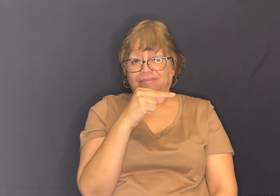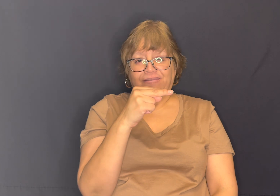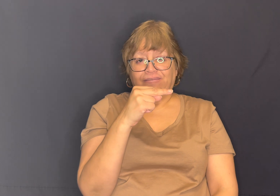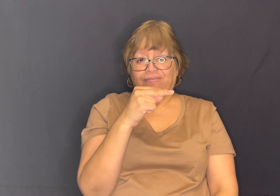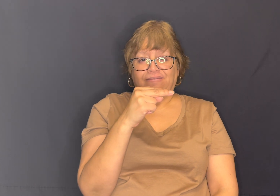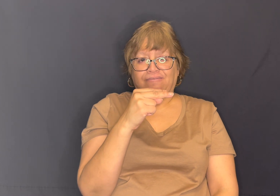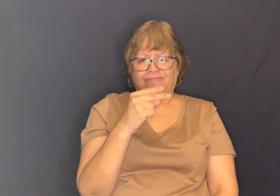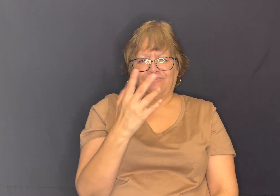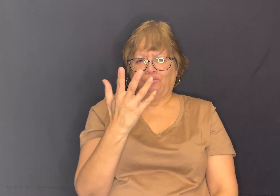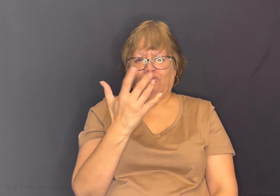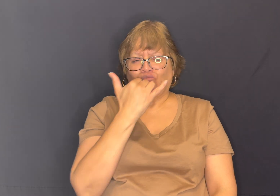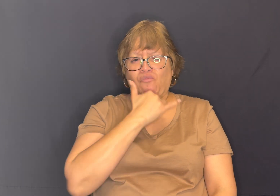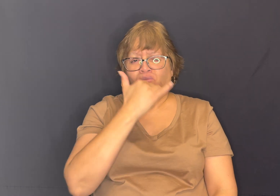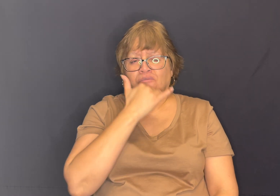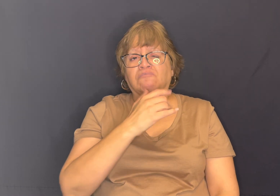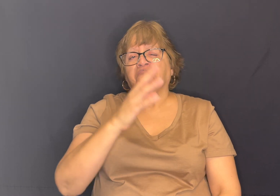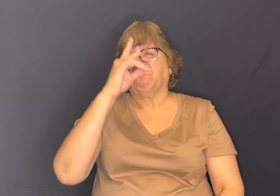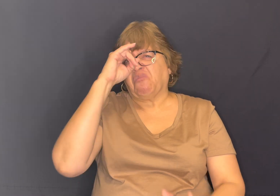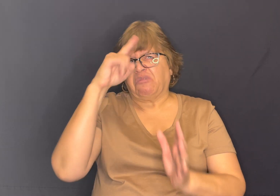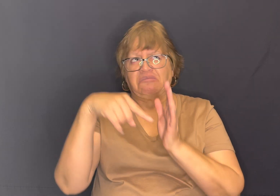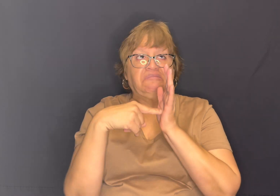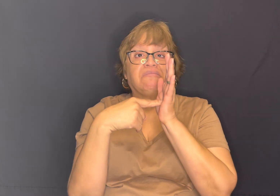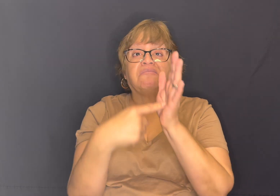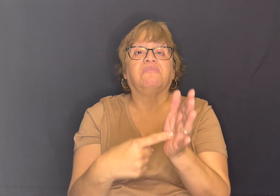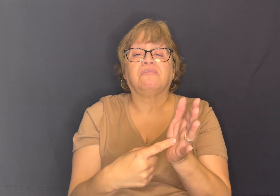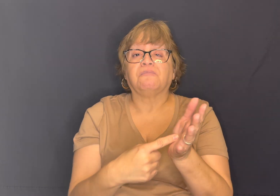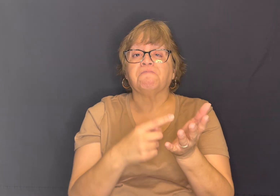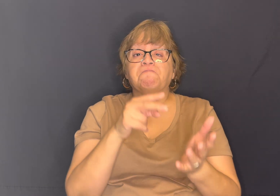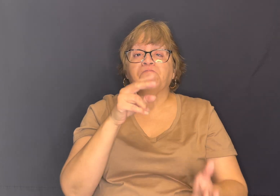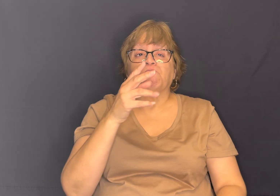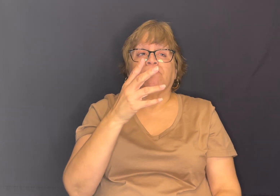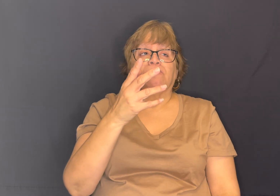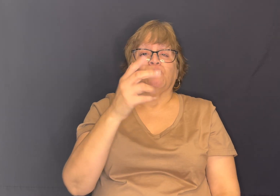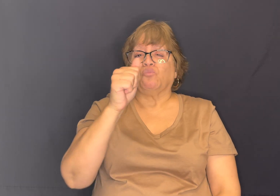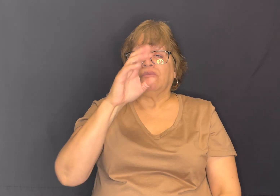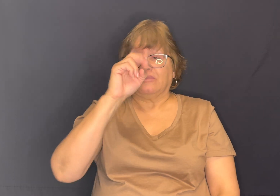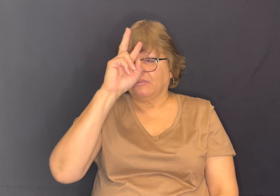Remember, it is not 100% accurate to read lips. For example,